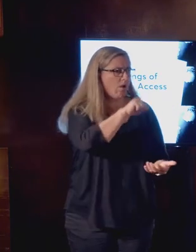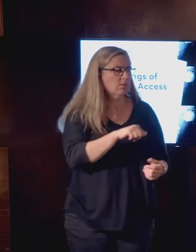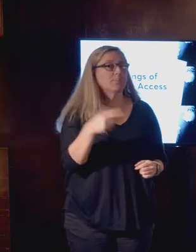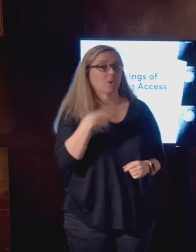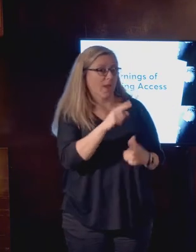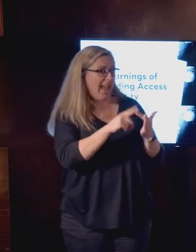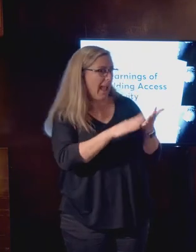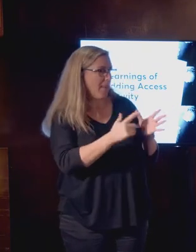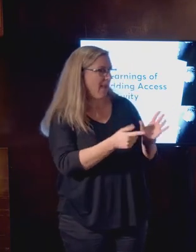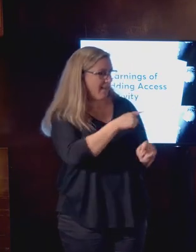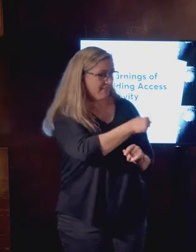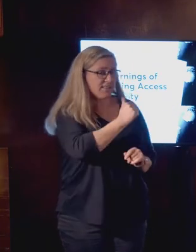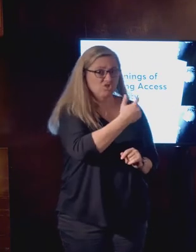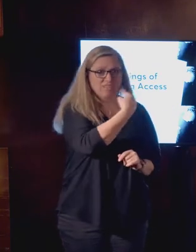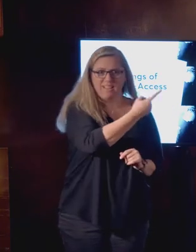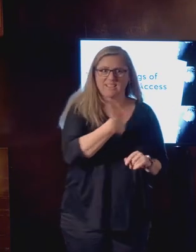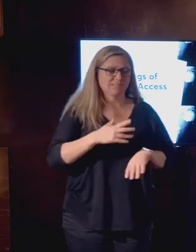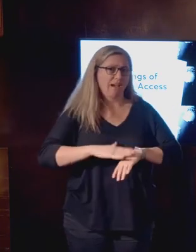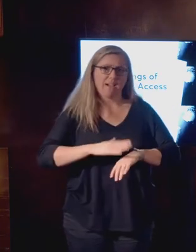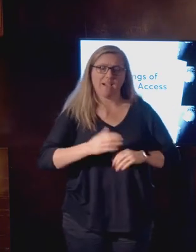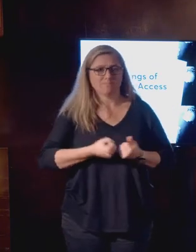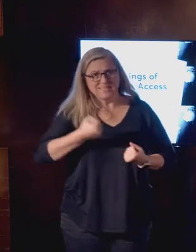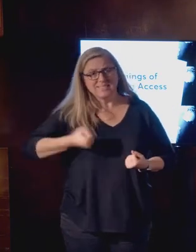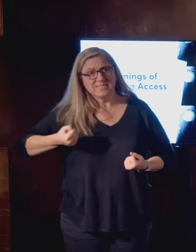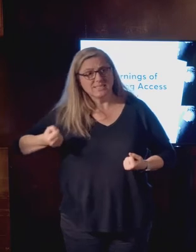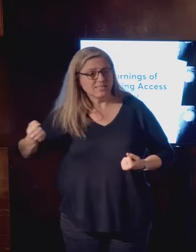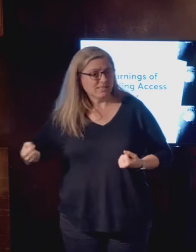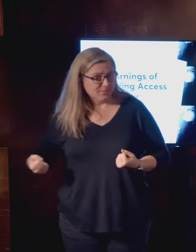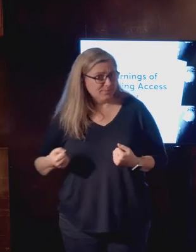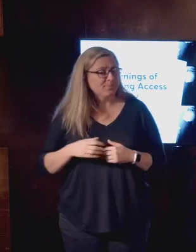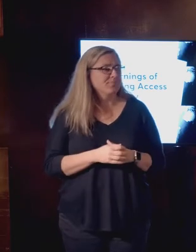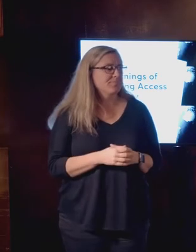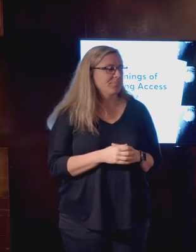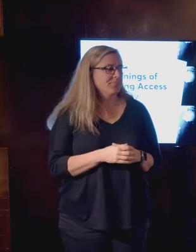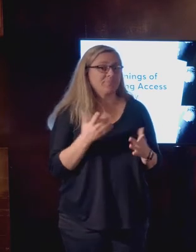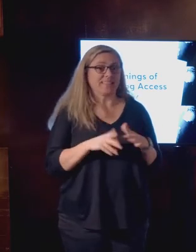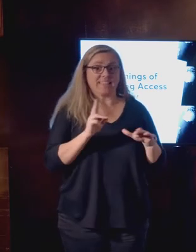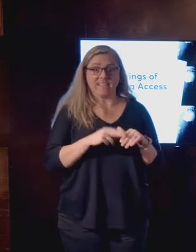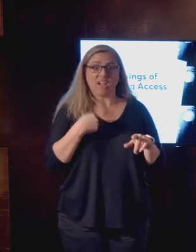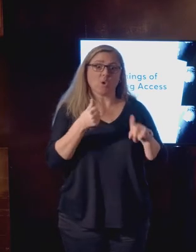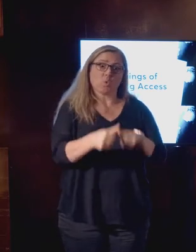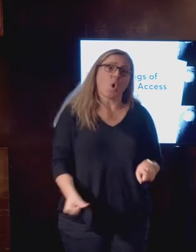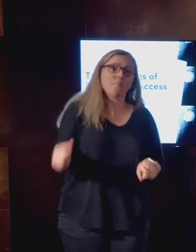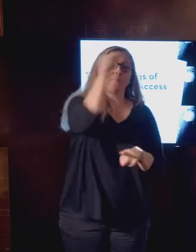like Emma was just saying, it takes time to do these things, and ideally it would have, you know, if I could turn back time,